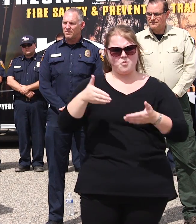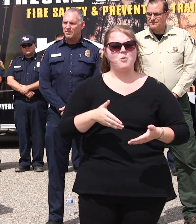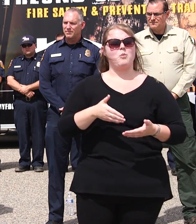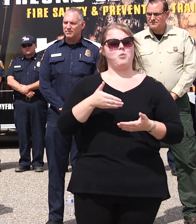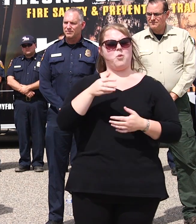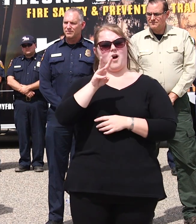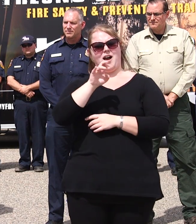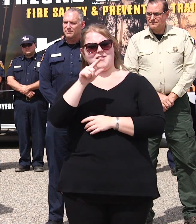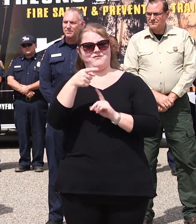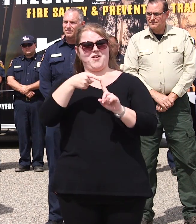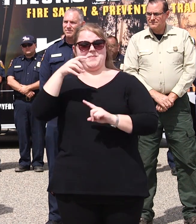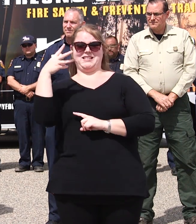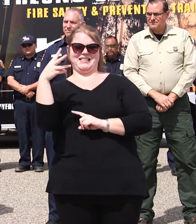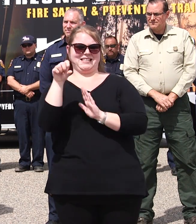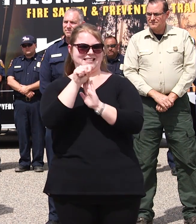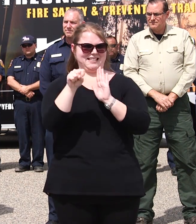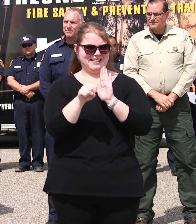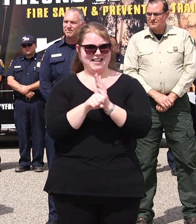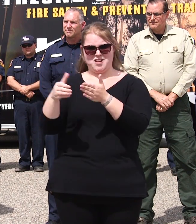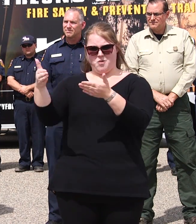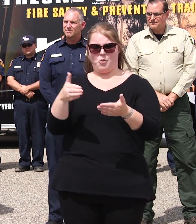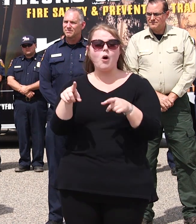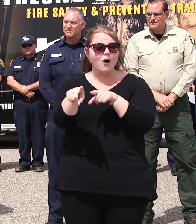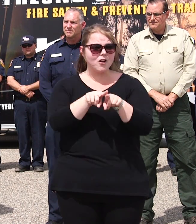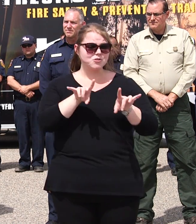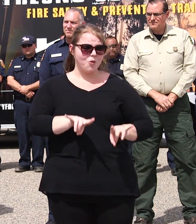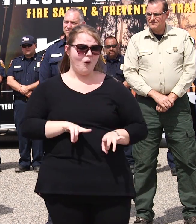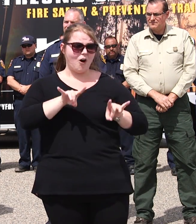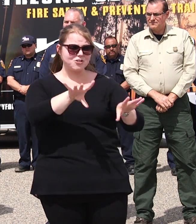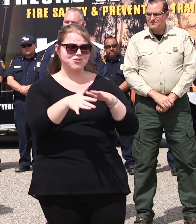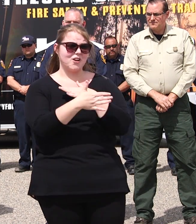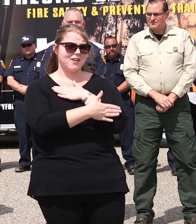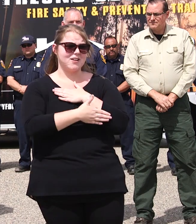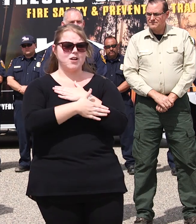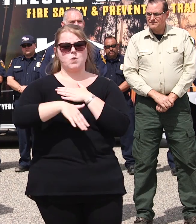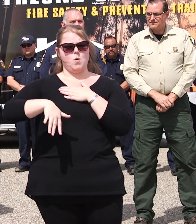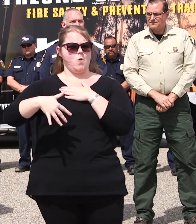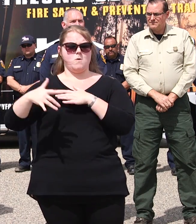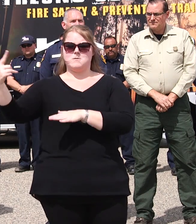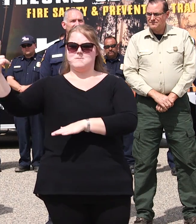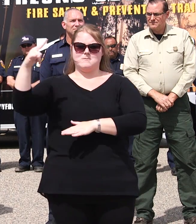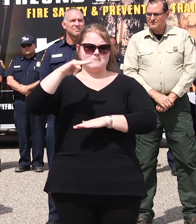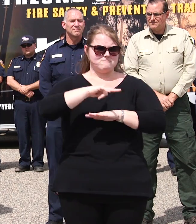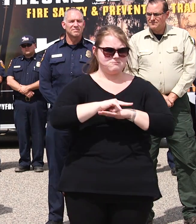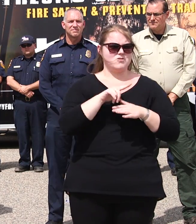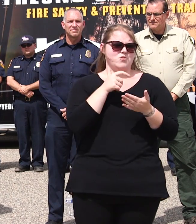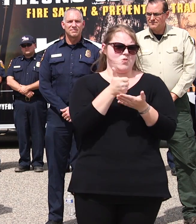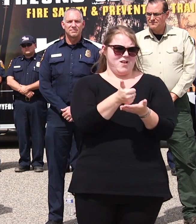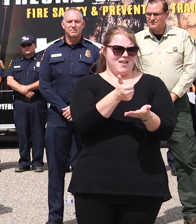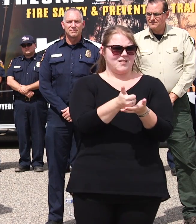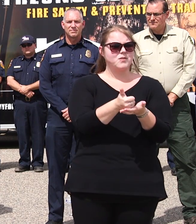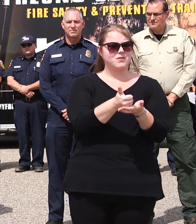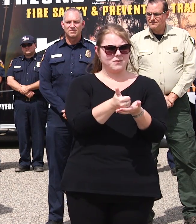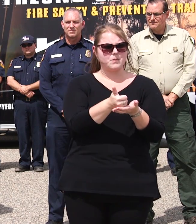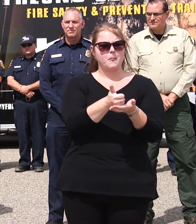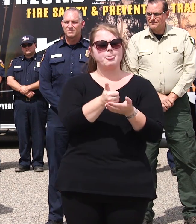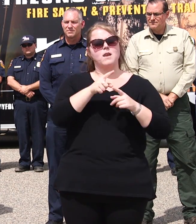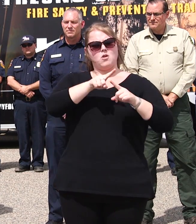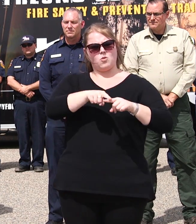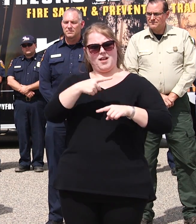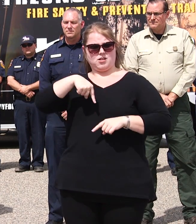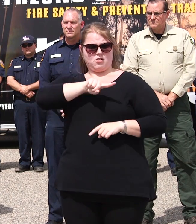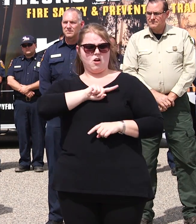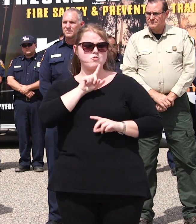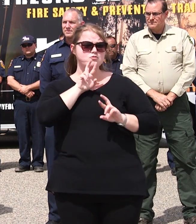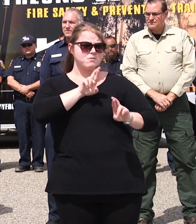from 16 states, and the state even brought them in from Australia. So it's a large system, but it relies not just on our